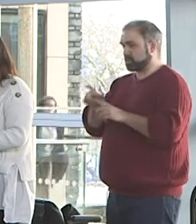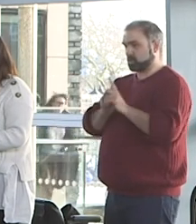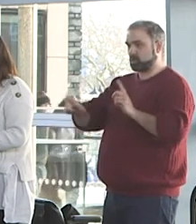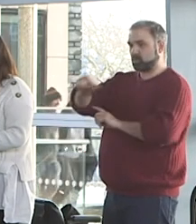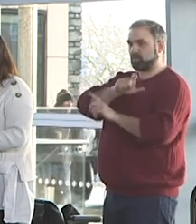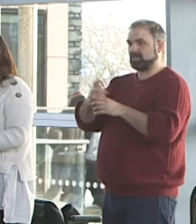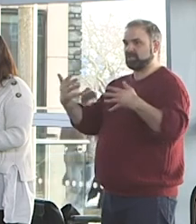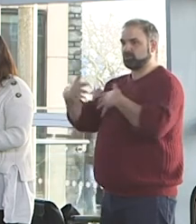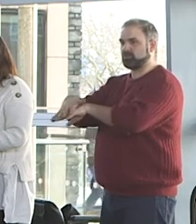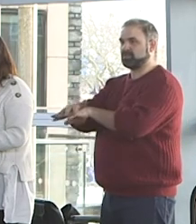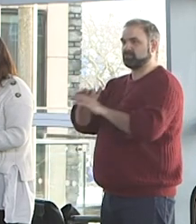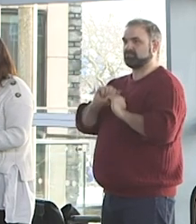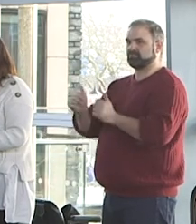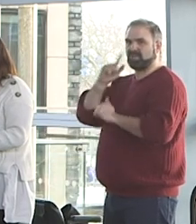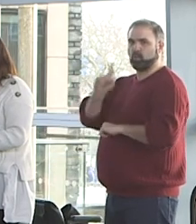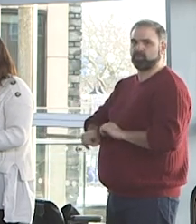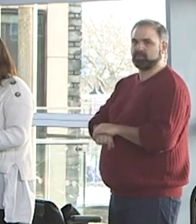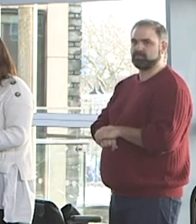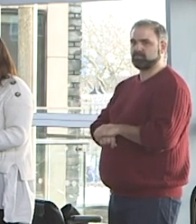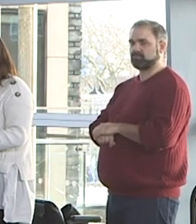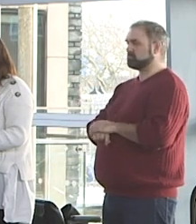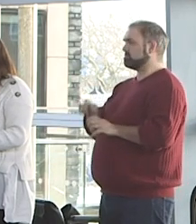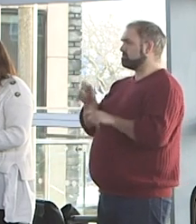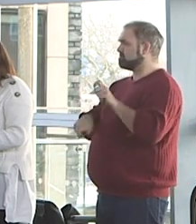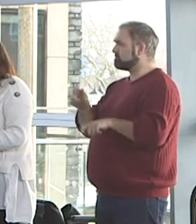community integration needs were ignored.